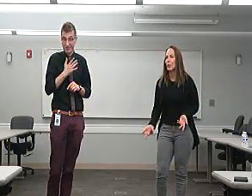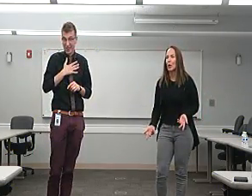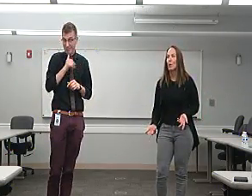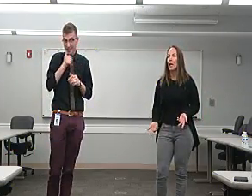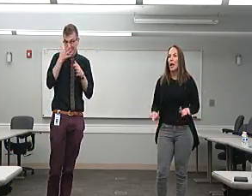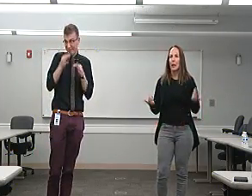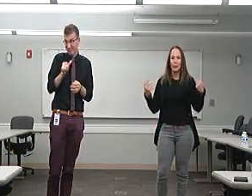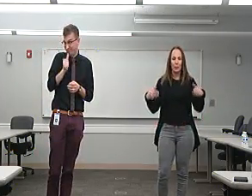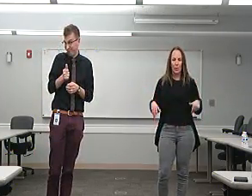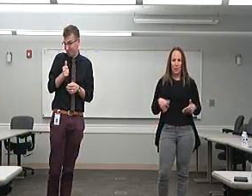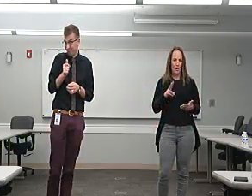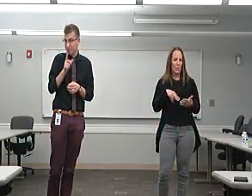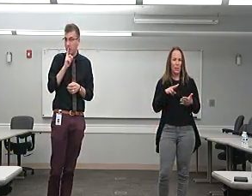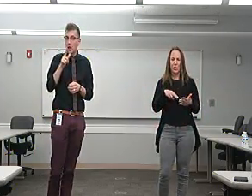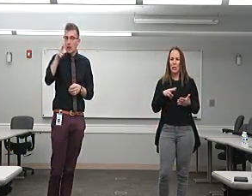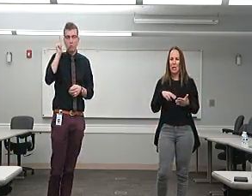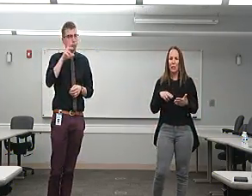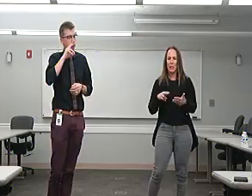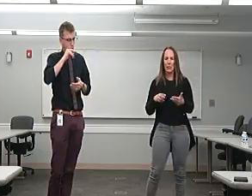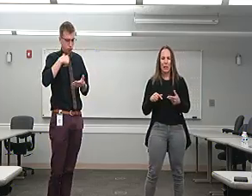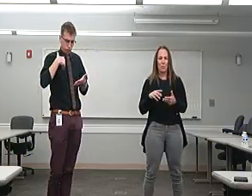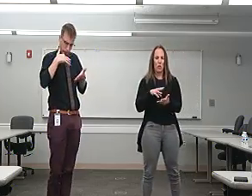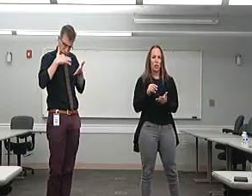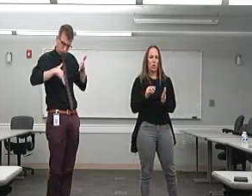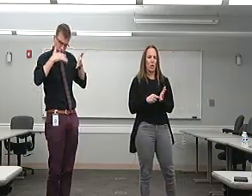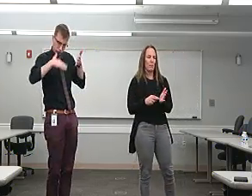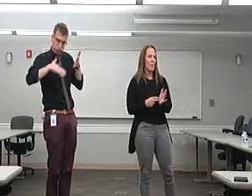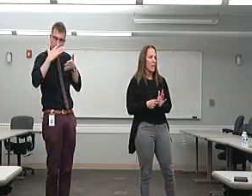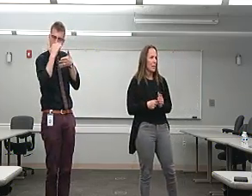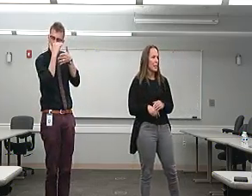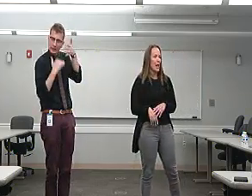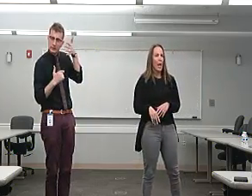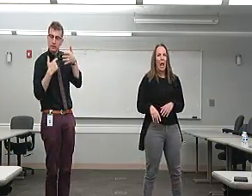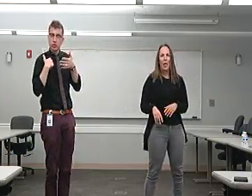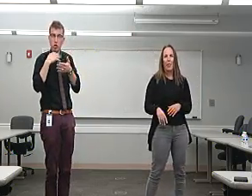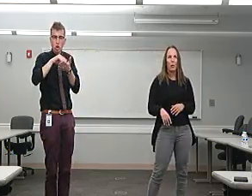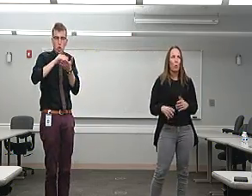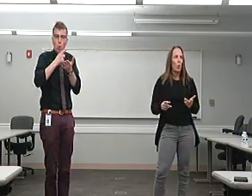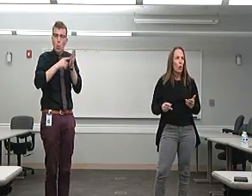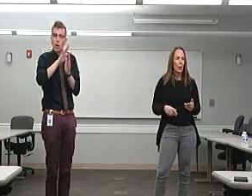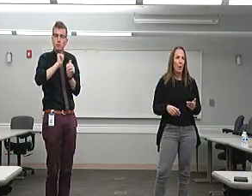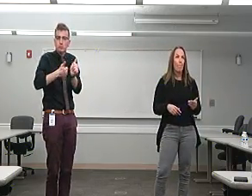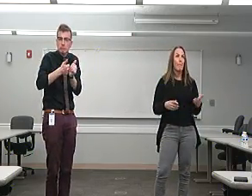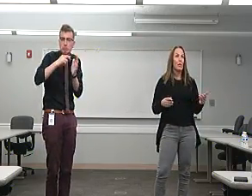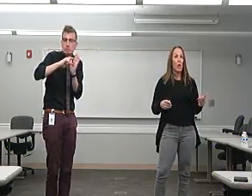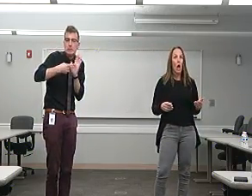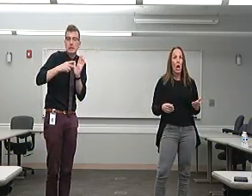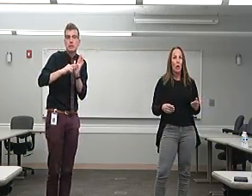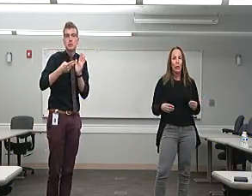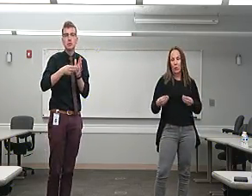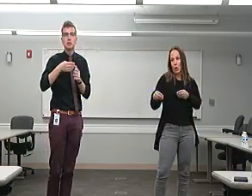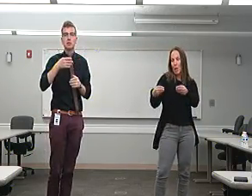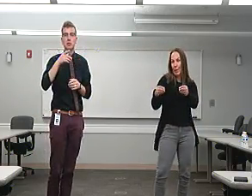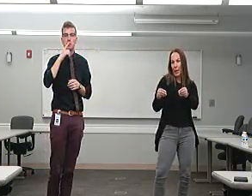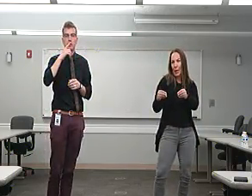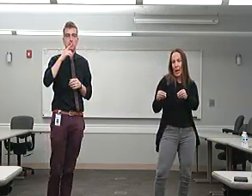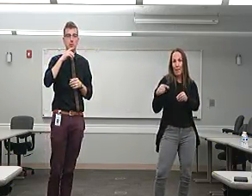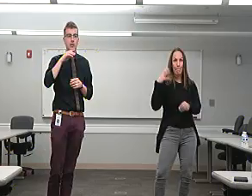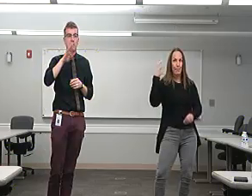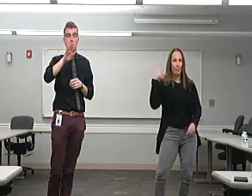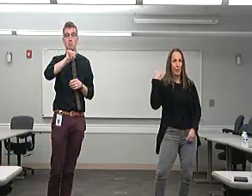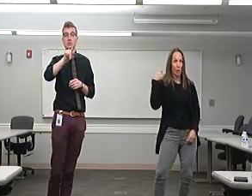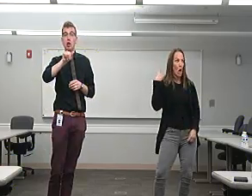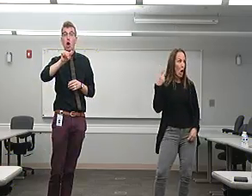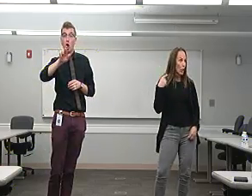was like, no, I'm going to study that list and I'm going to learn all the meanings. And there were, bizarre, like shopping, and bizarre,